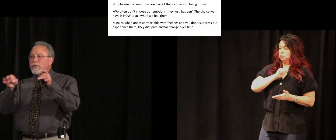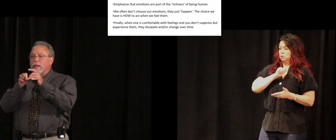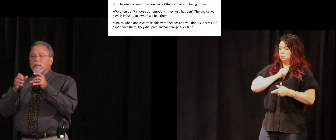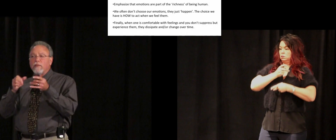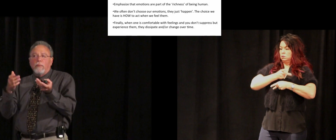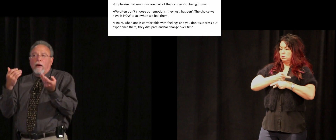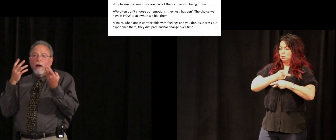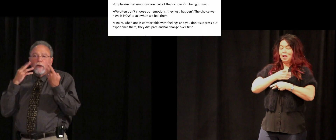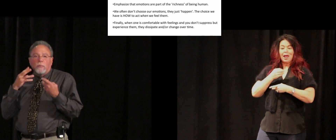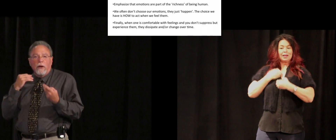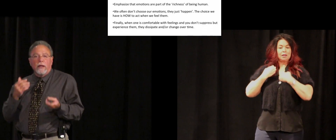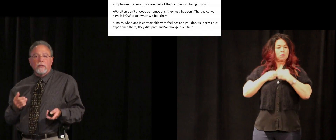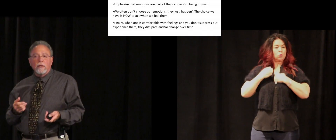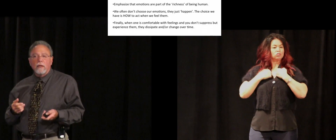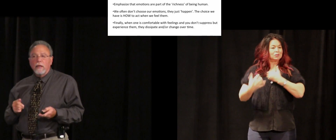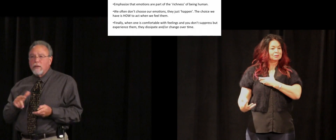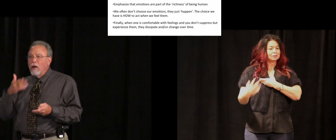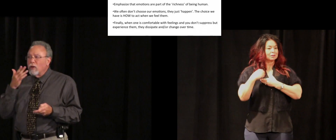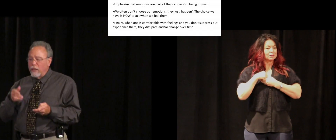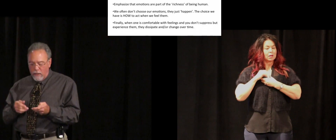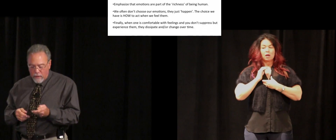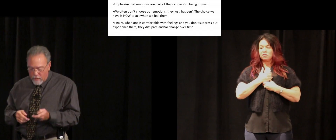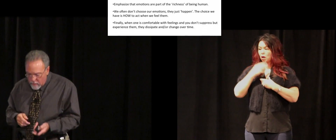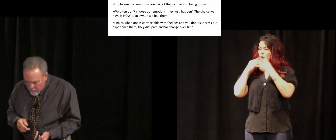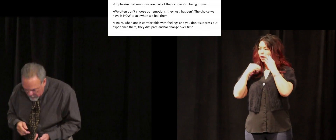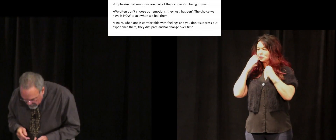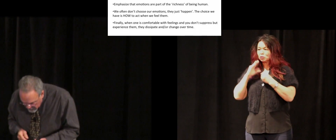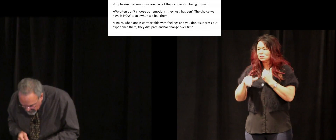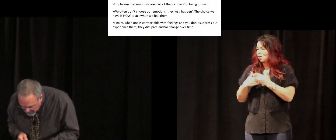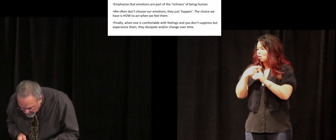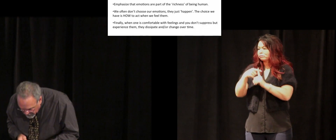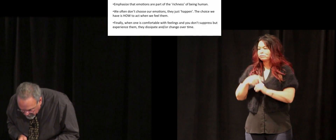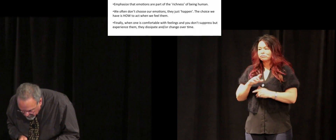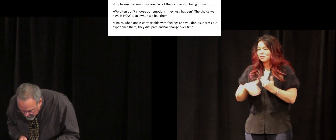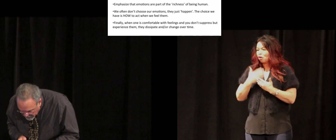difficult, it's a wonderful gift.